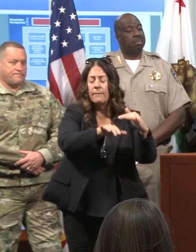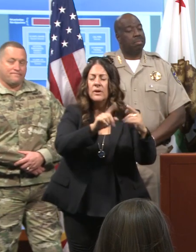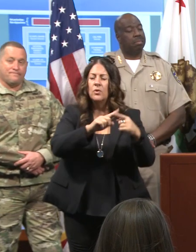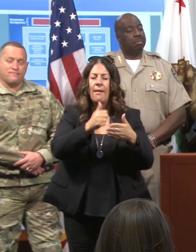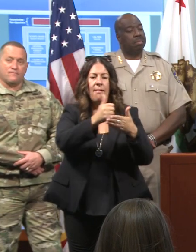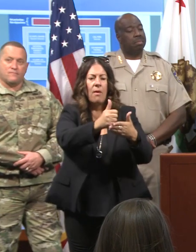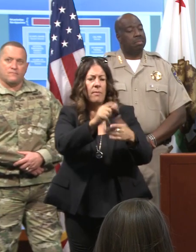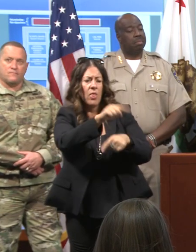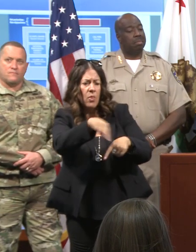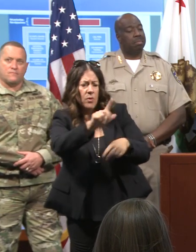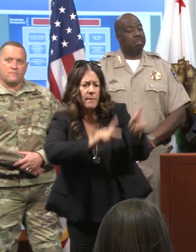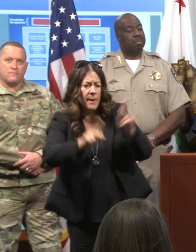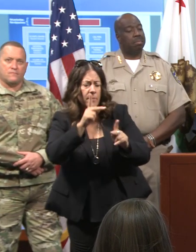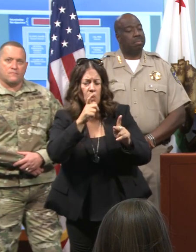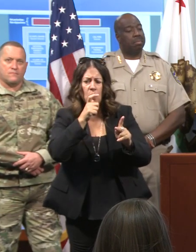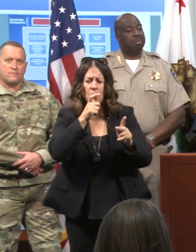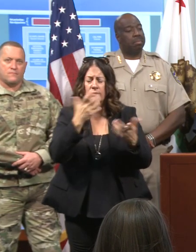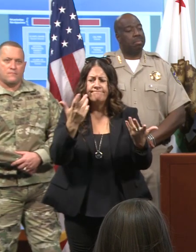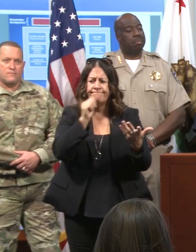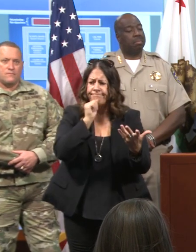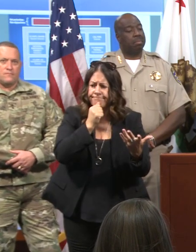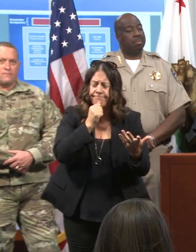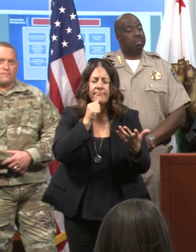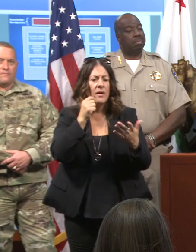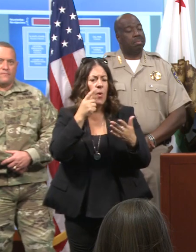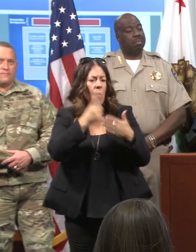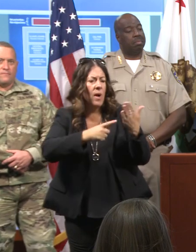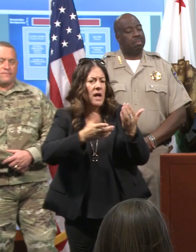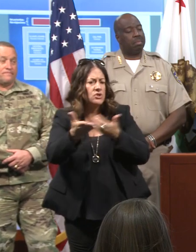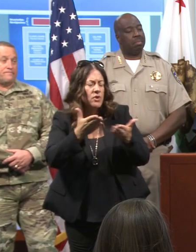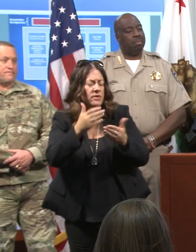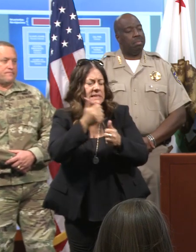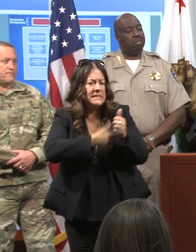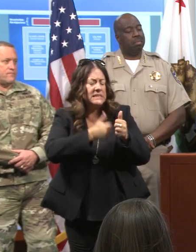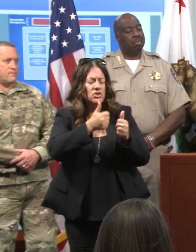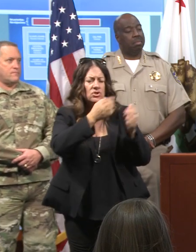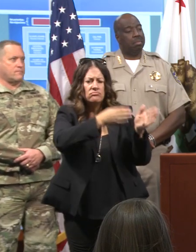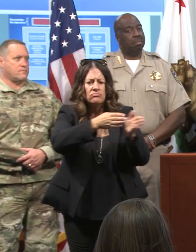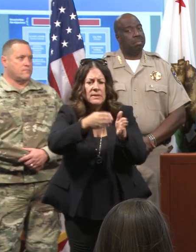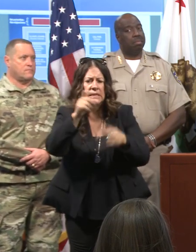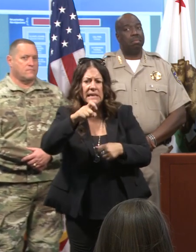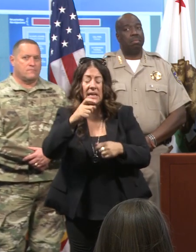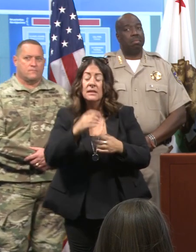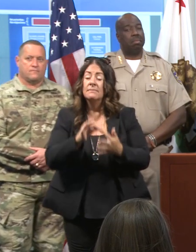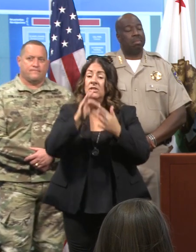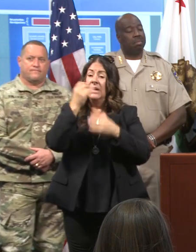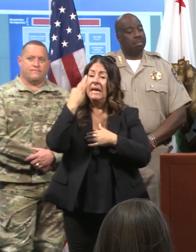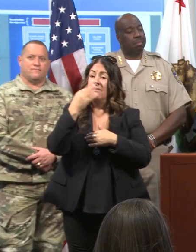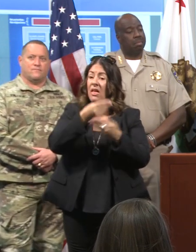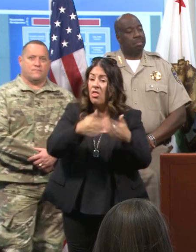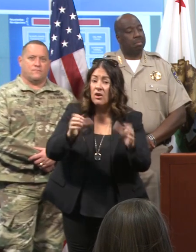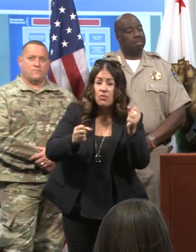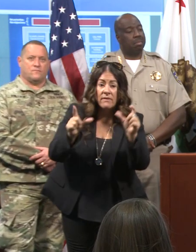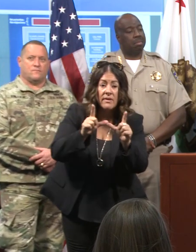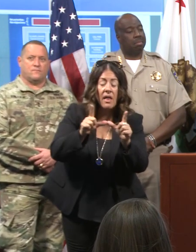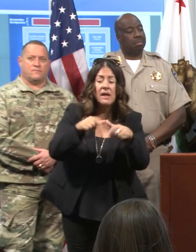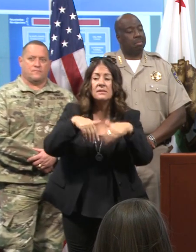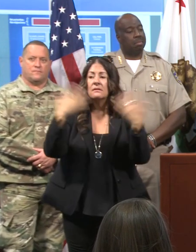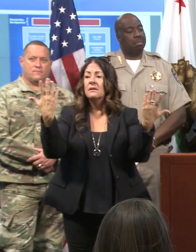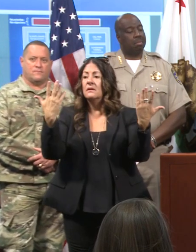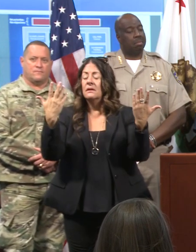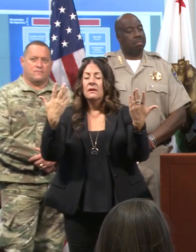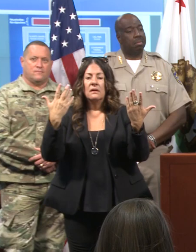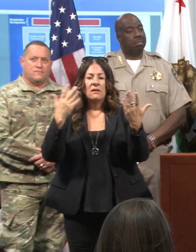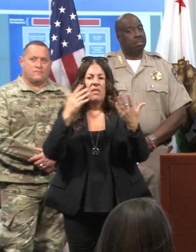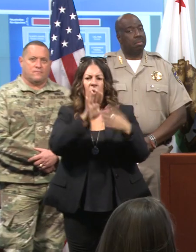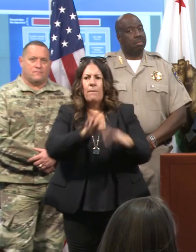to be able to come in and be able to get whatever services they need, particularly if they've lost everything like driver's license and other